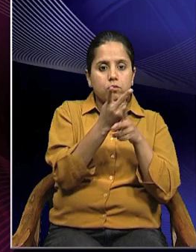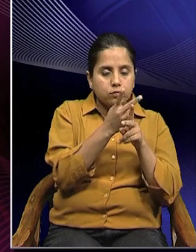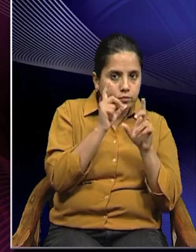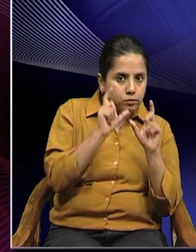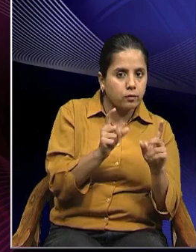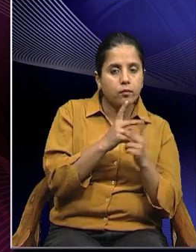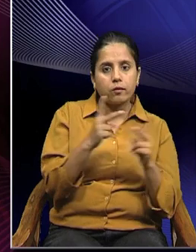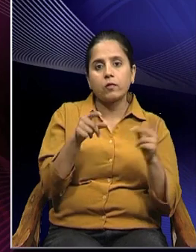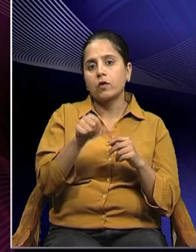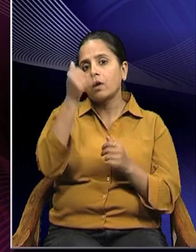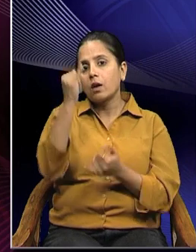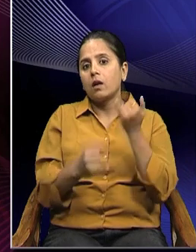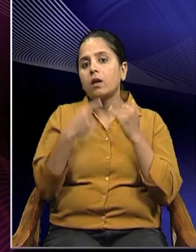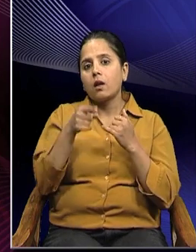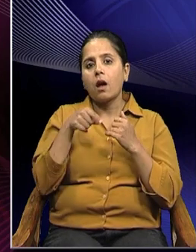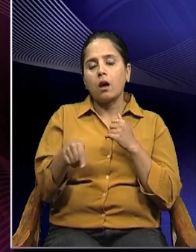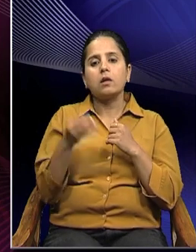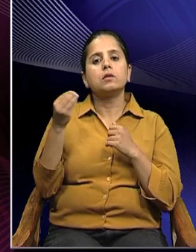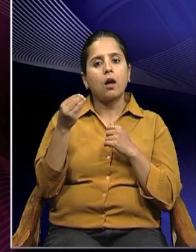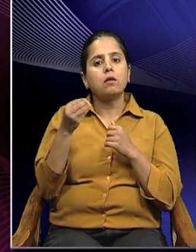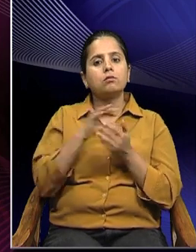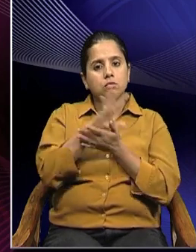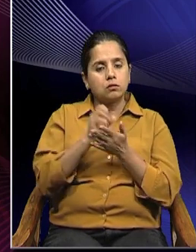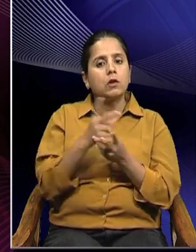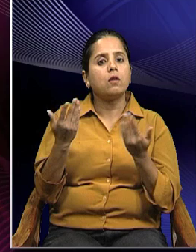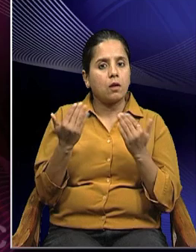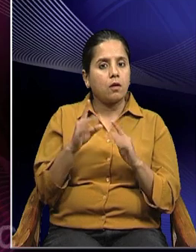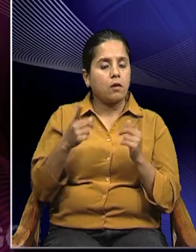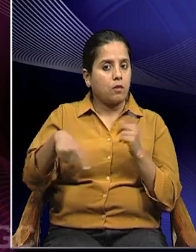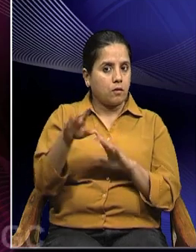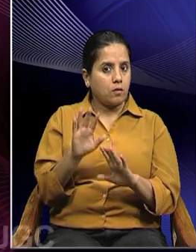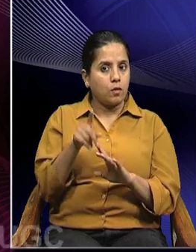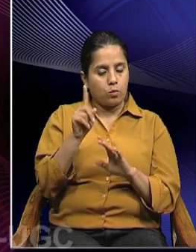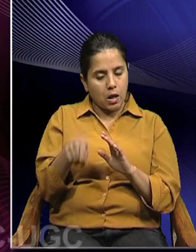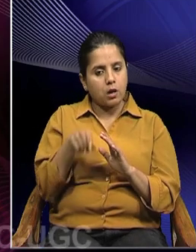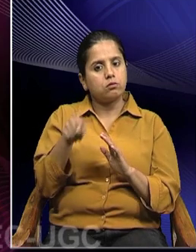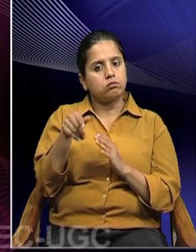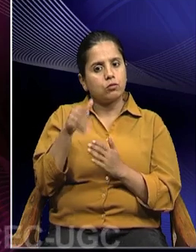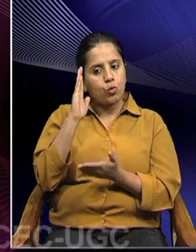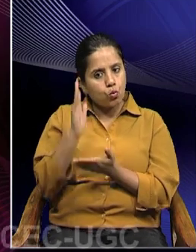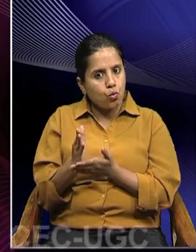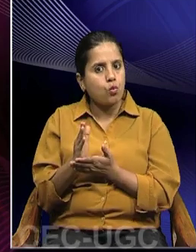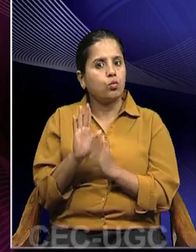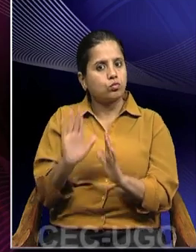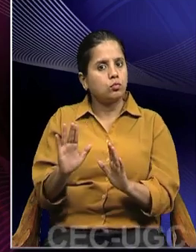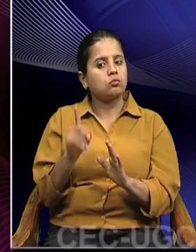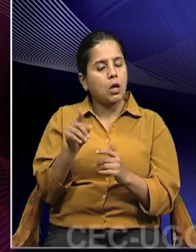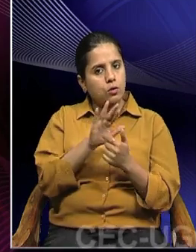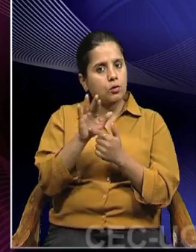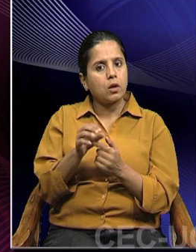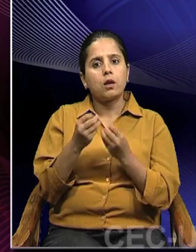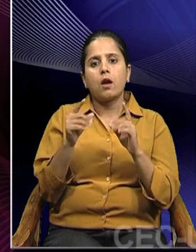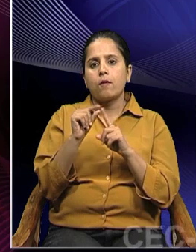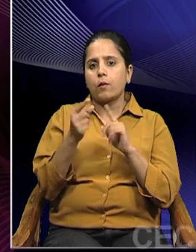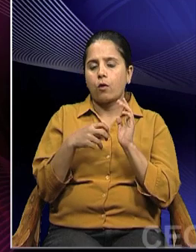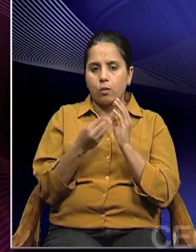and last one is going to destruct it. You have to close it, you have to wind it up. So, there are a number of proverbs,